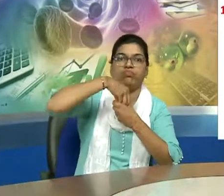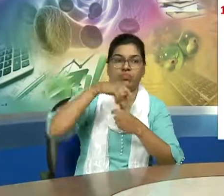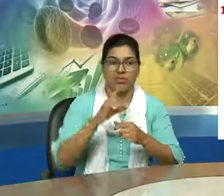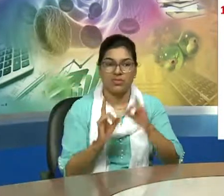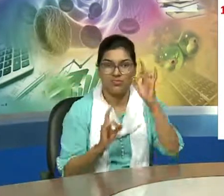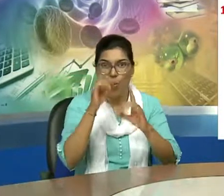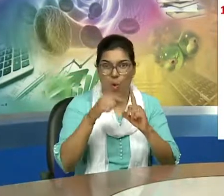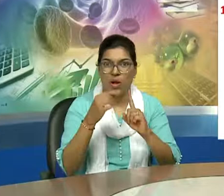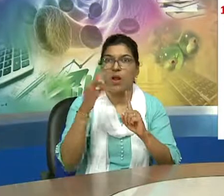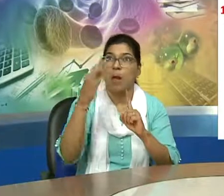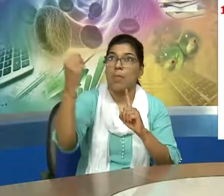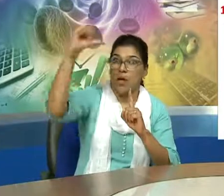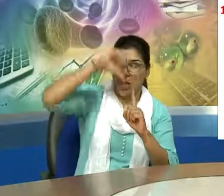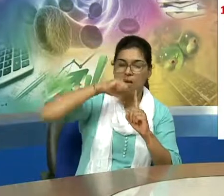So that is a backlash.